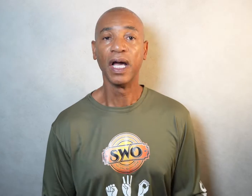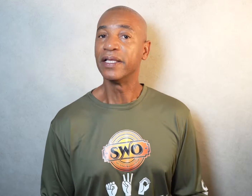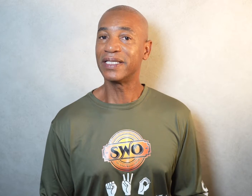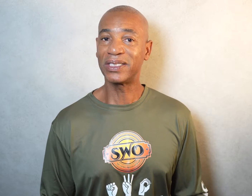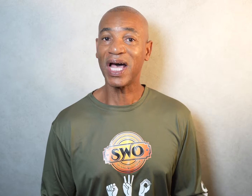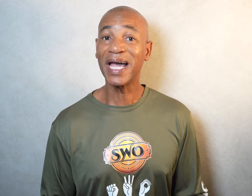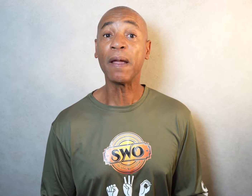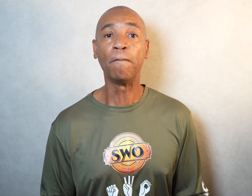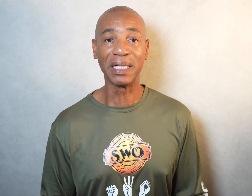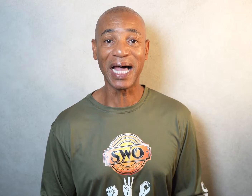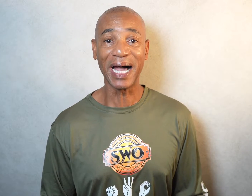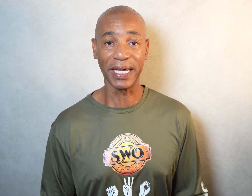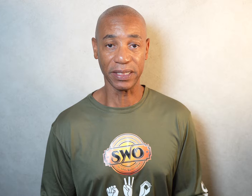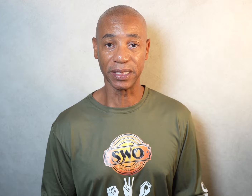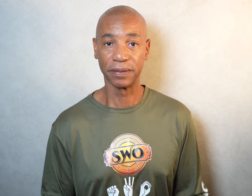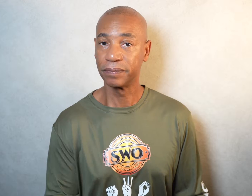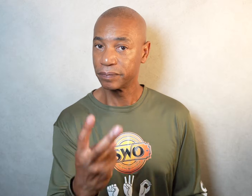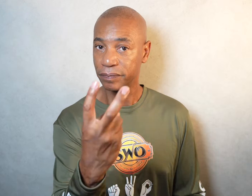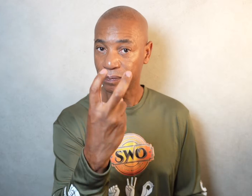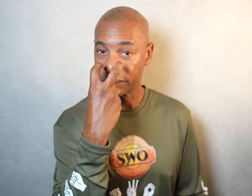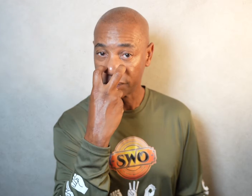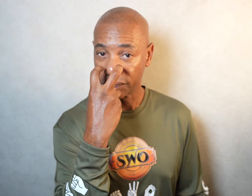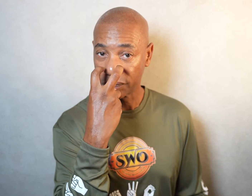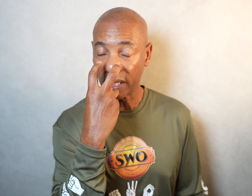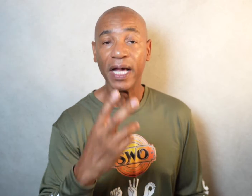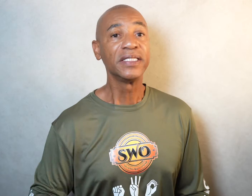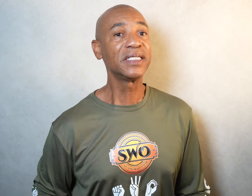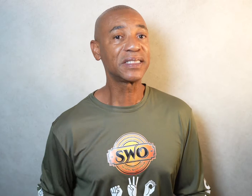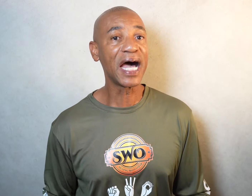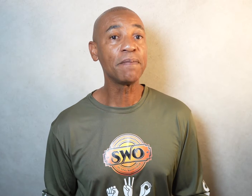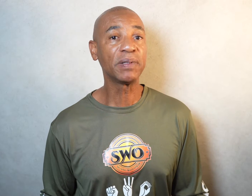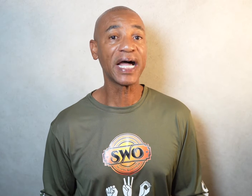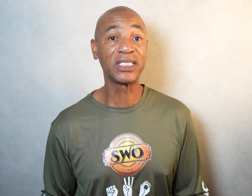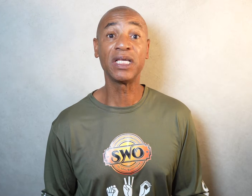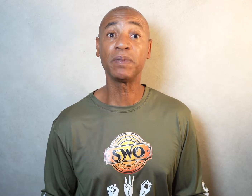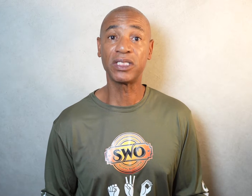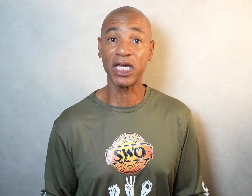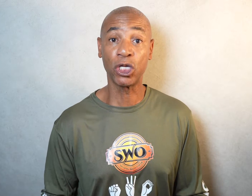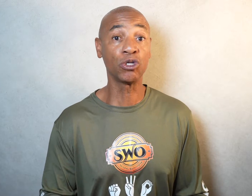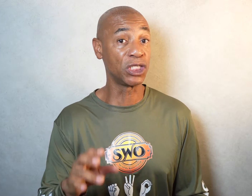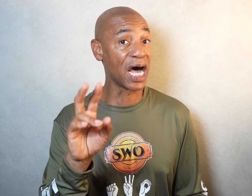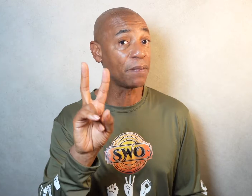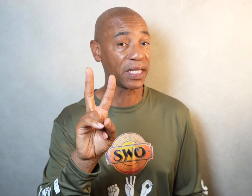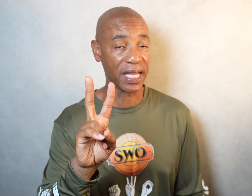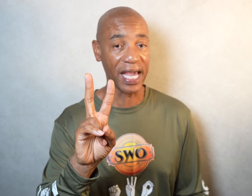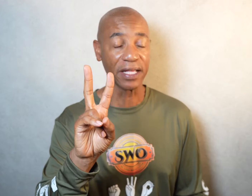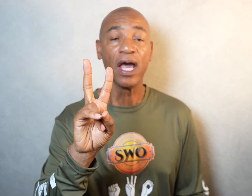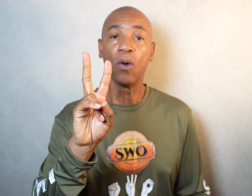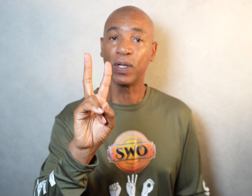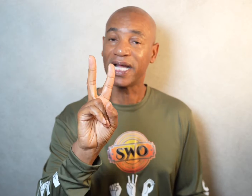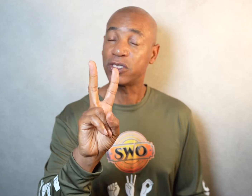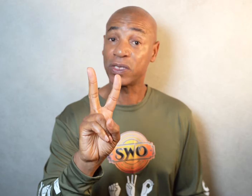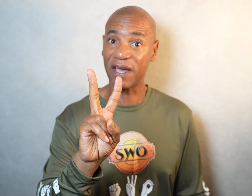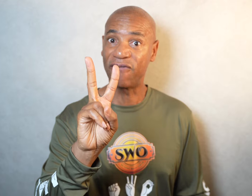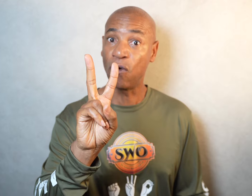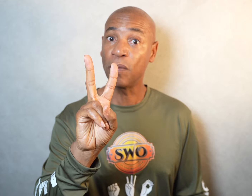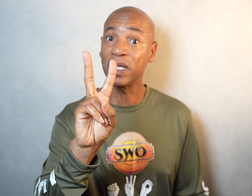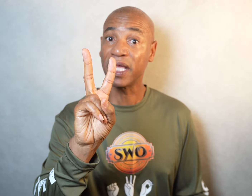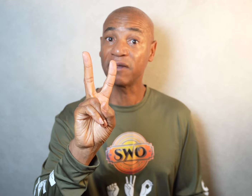The sign blind. To sign blind, simply take your dominant hand. What I do is I form the letter